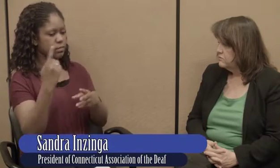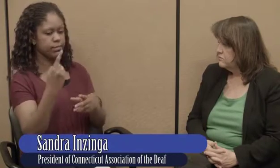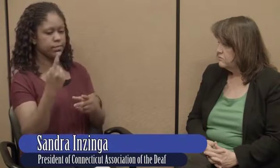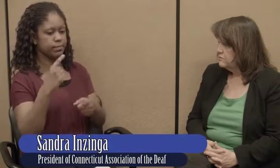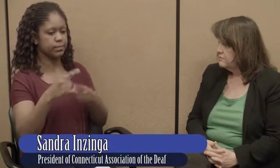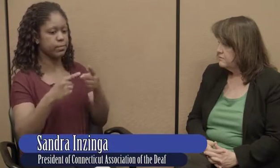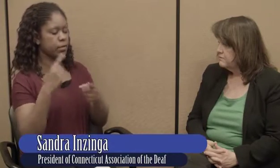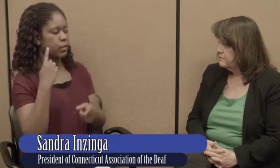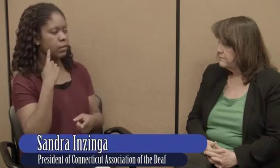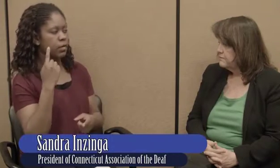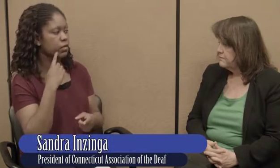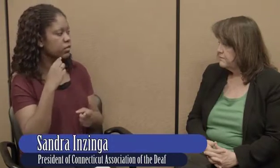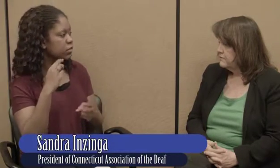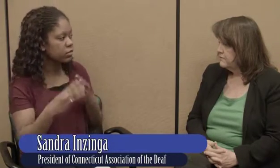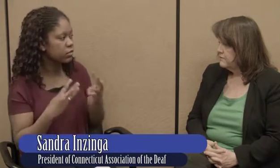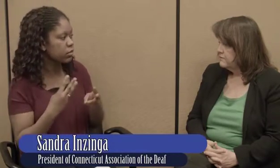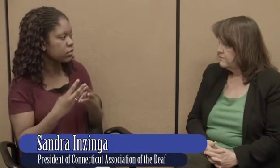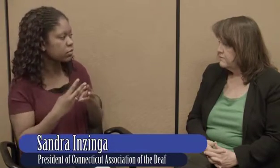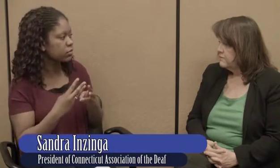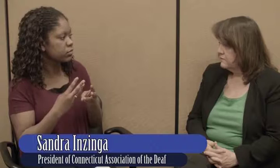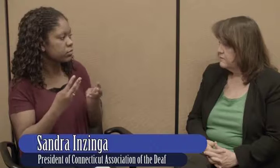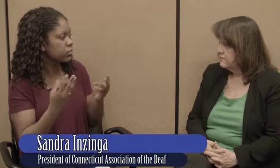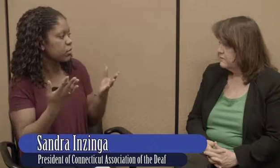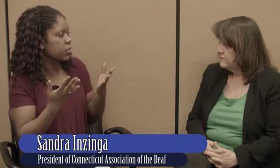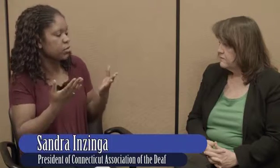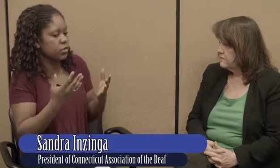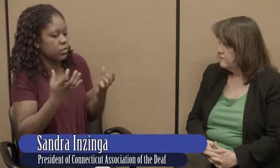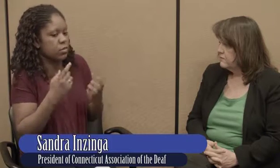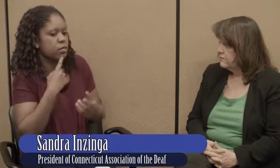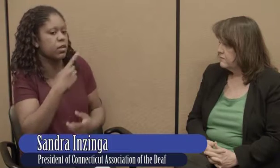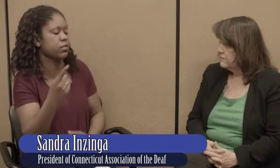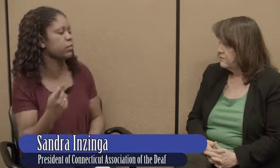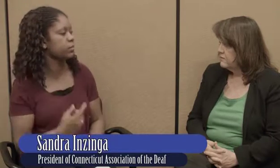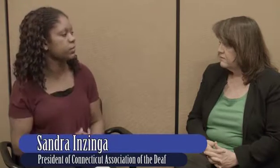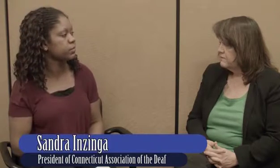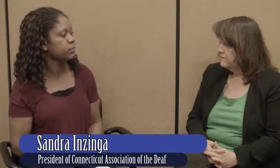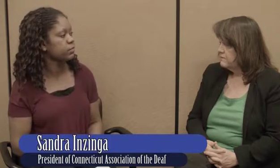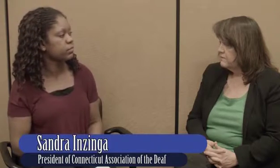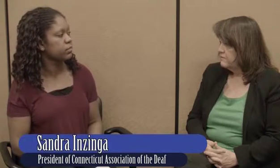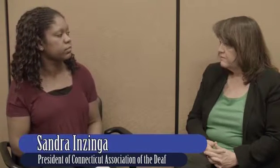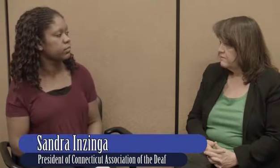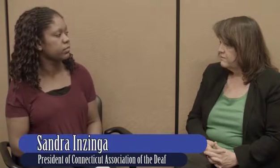Supposing there's over here something about the deaf world. What would you like to hear in the world to know about the deaf